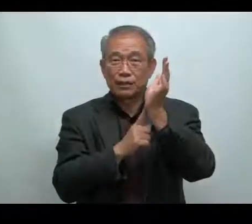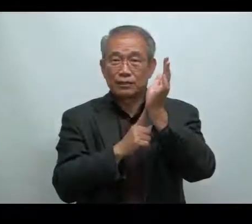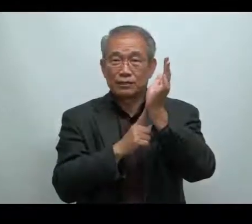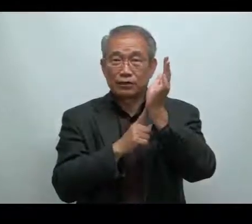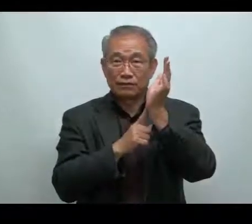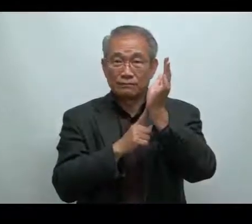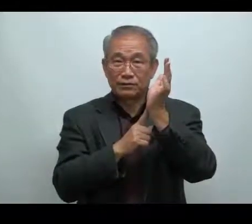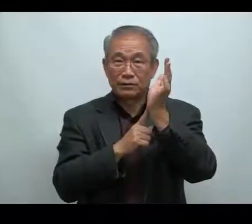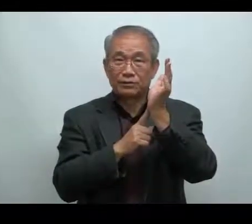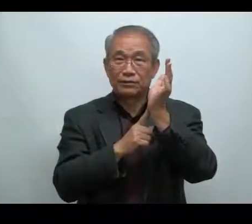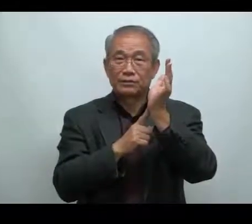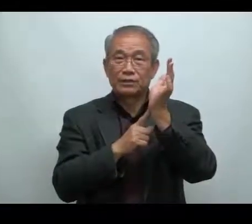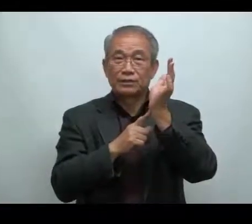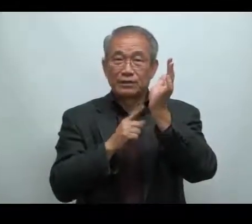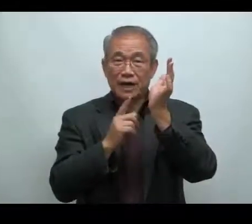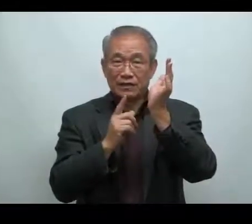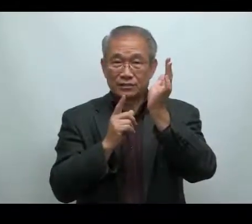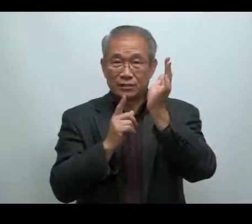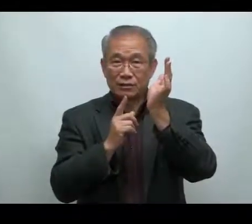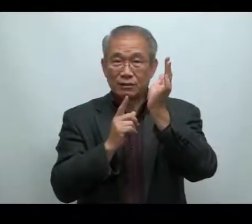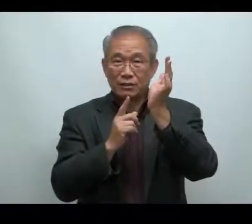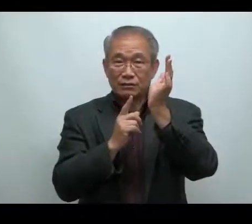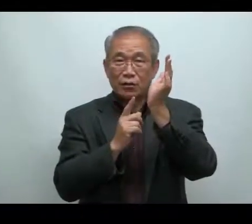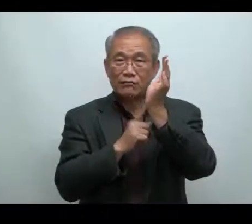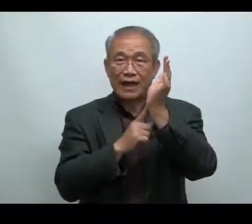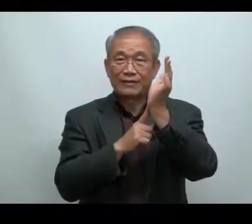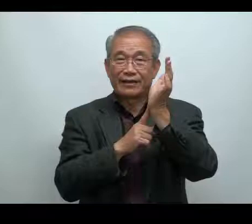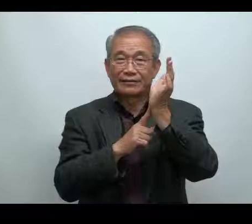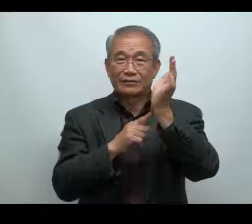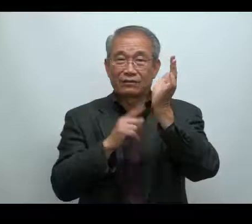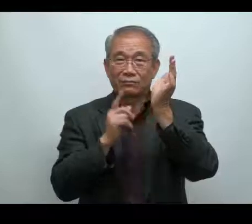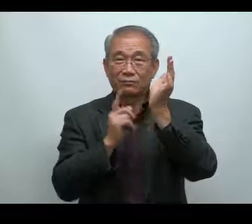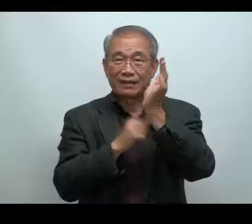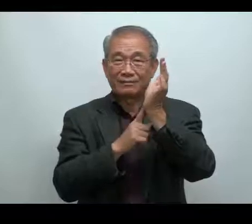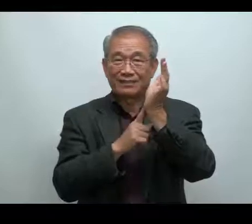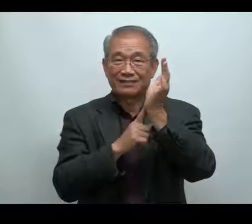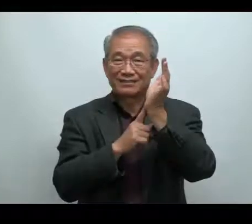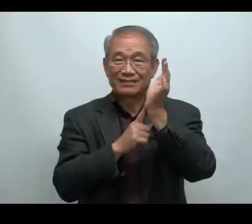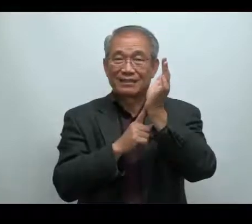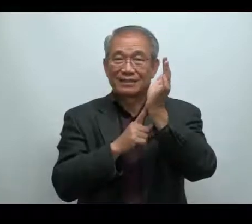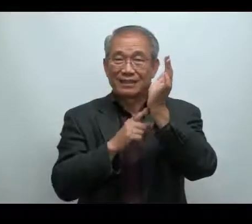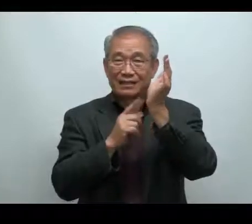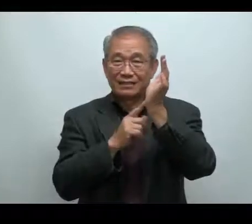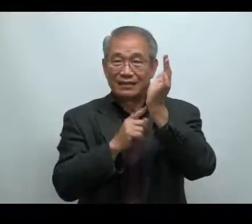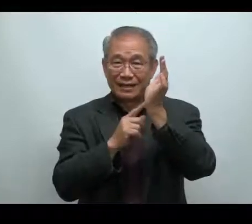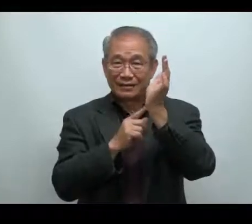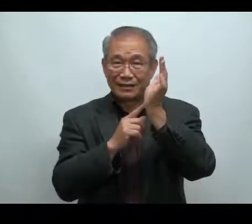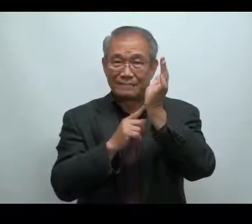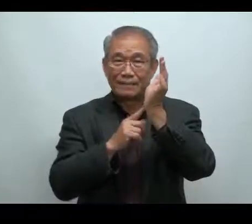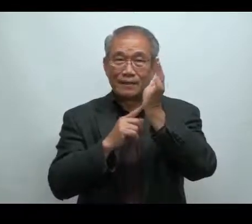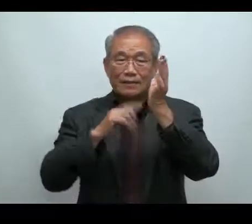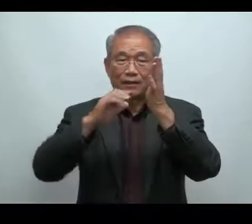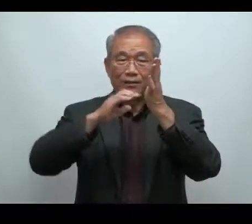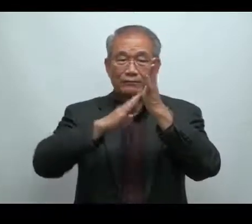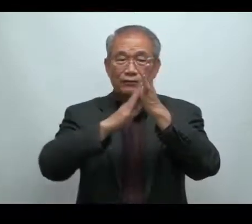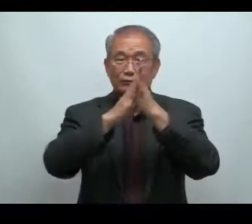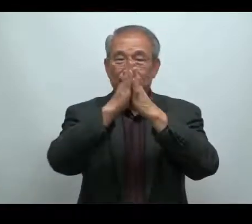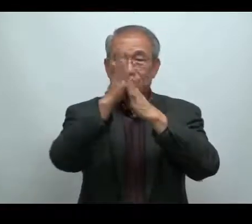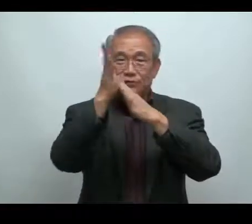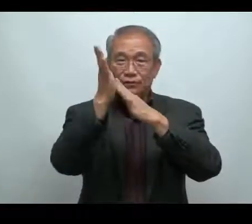is soft material. It has nerve endings, also blood vessels in that area. On the vocal folds, there is